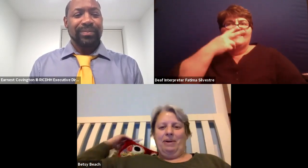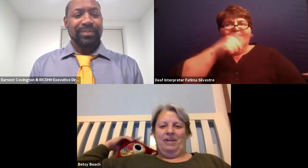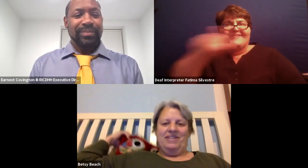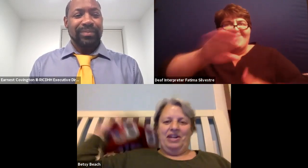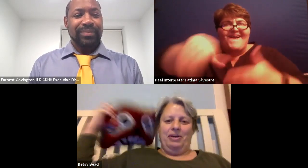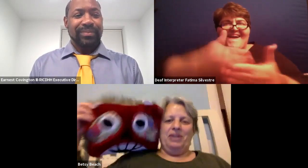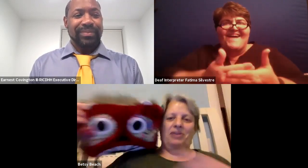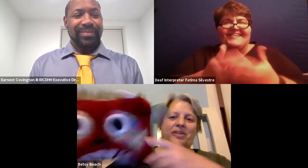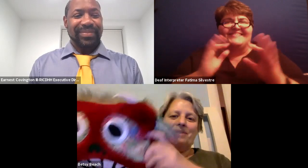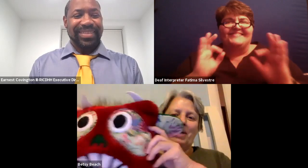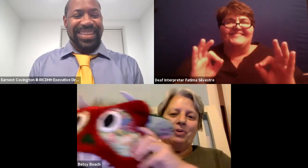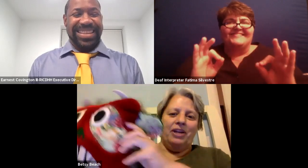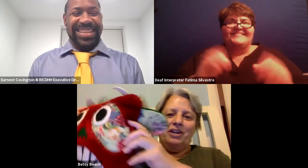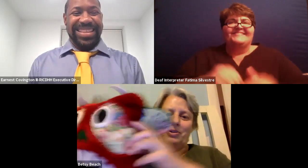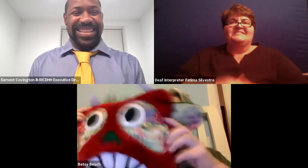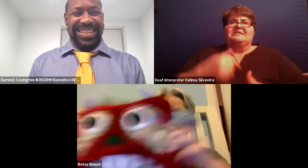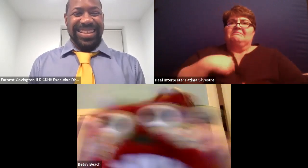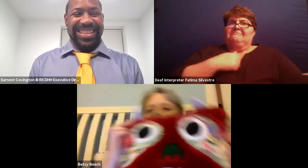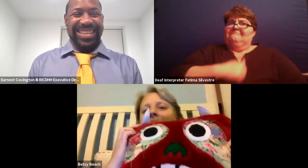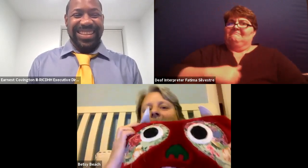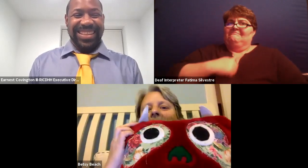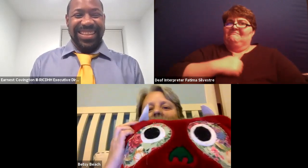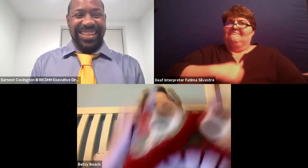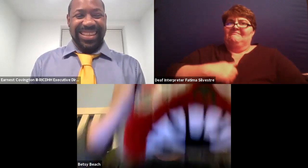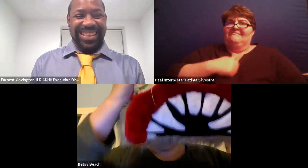Sorry about my scary pillow. This is my granddaughter's pillow.